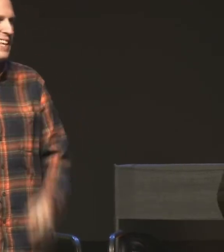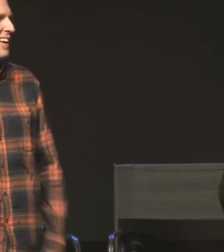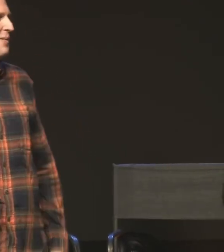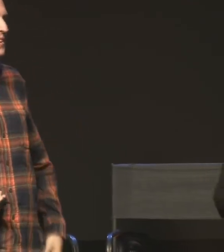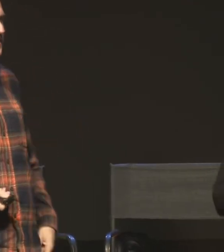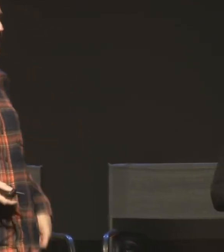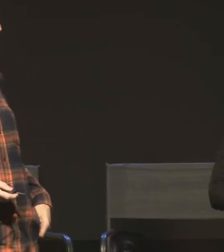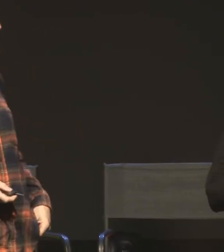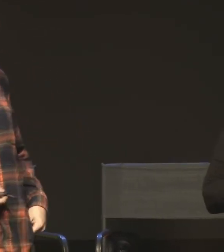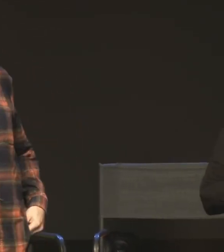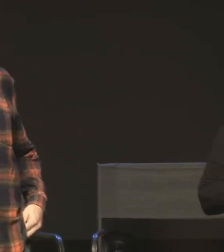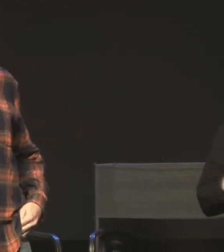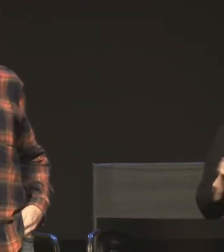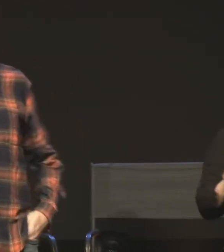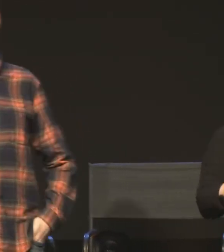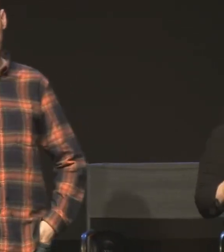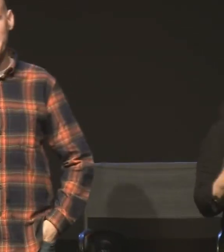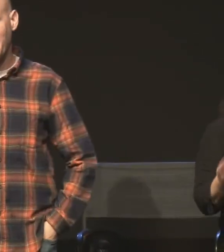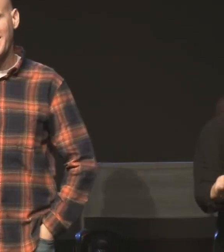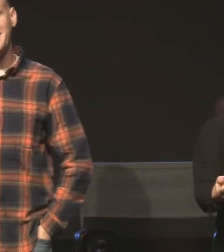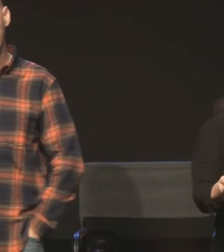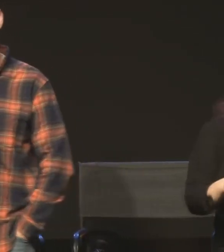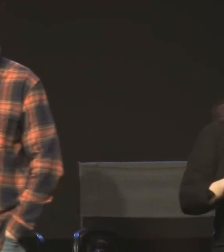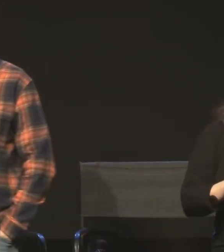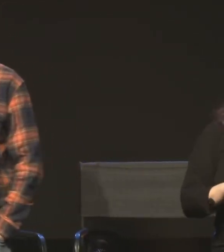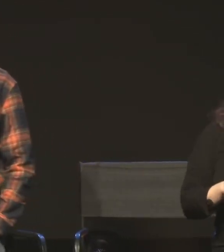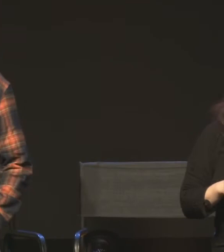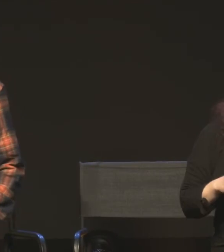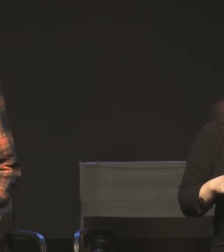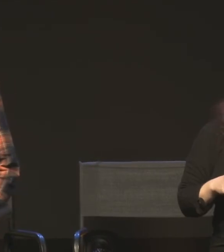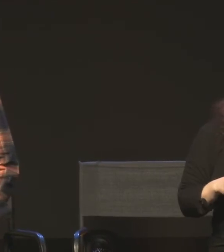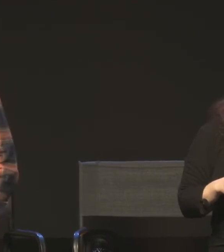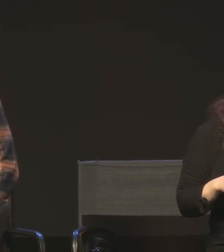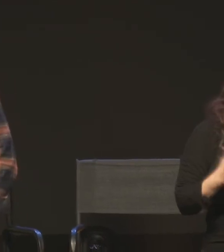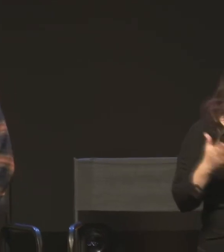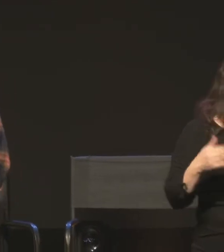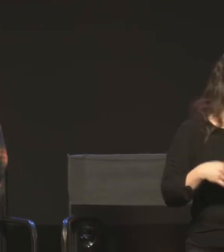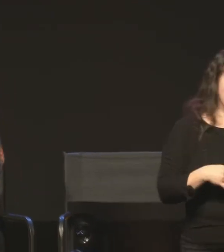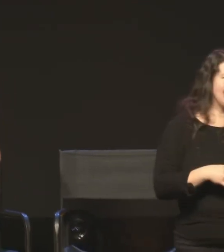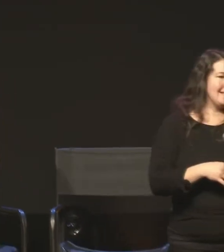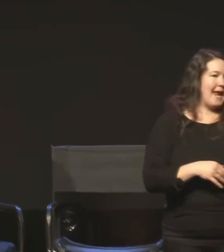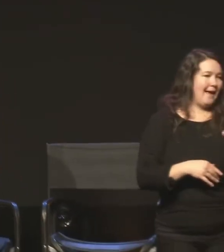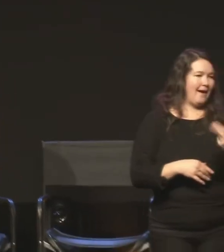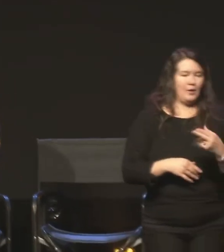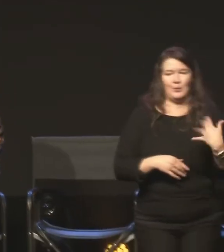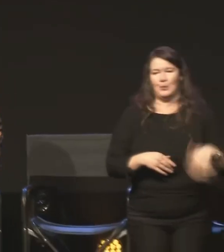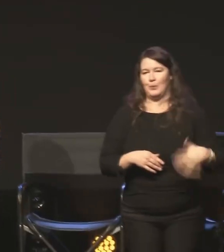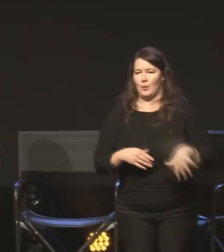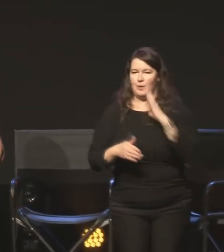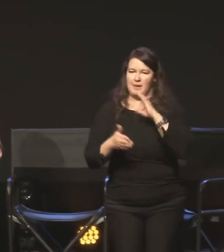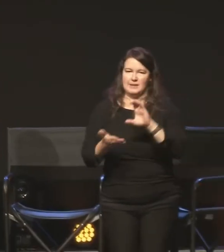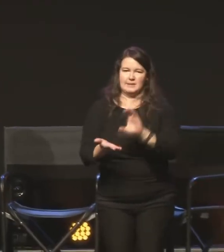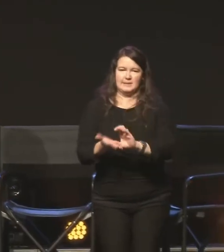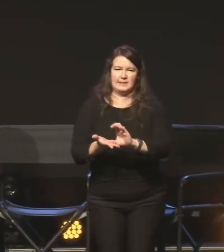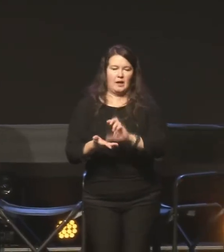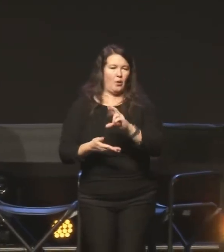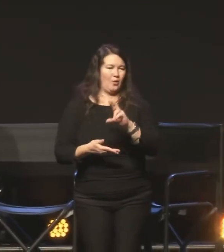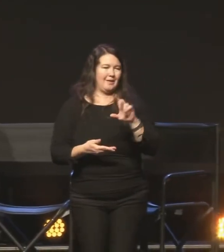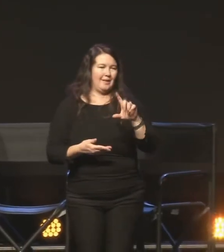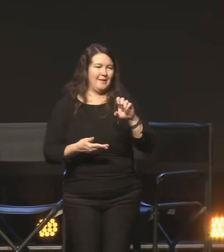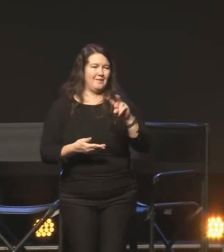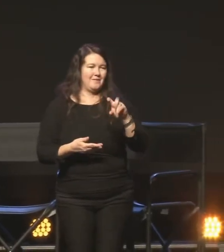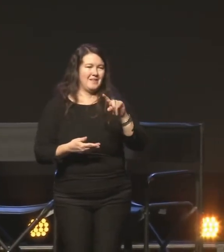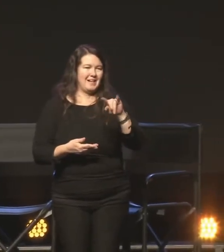can read that in one setting. She didn't tell you to read like Isaiah or something. That would have been a bummer, or Leviticus or something like